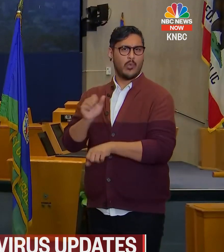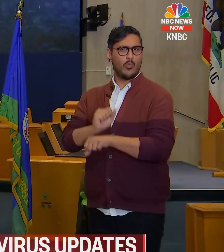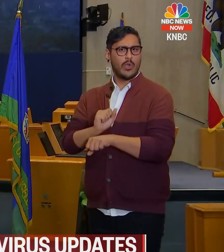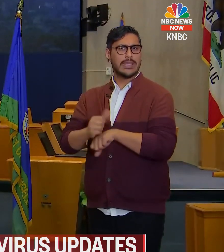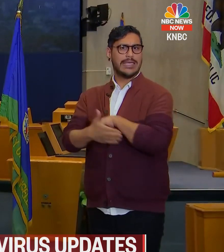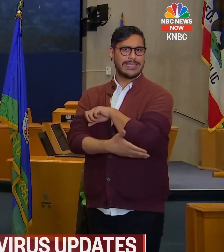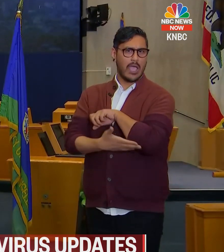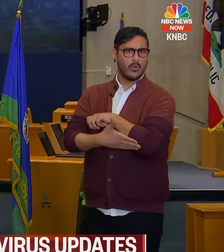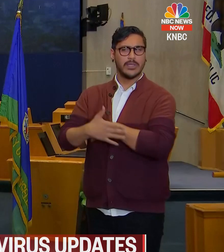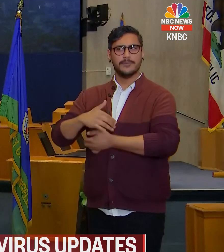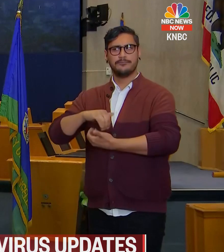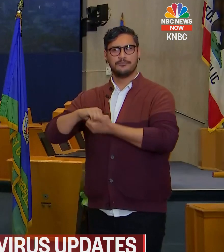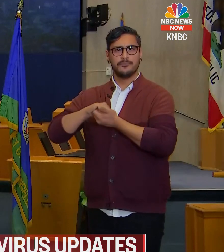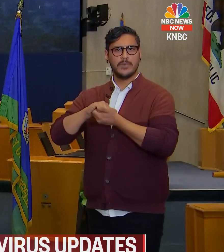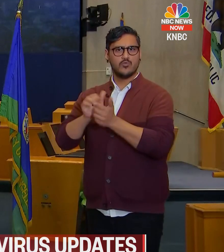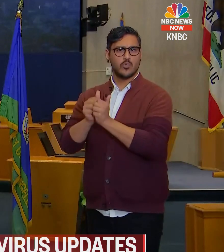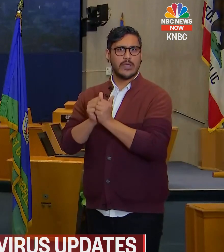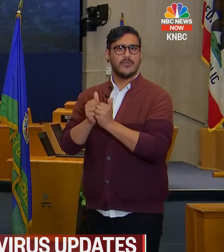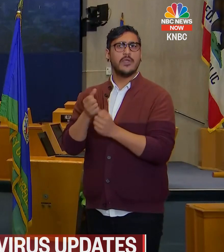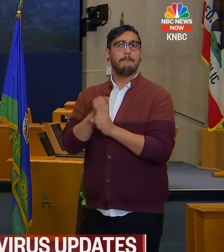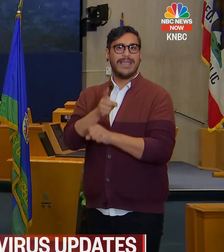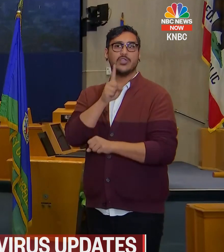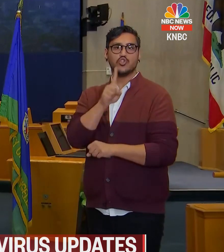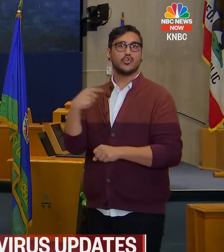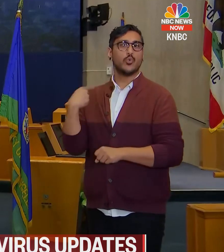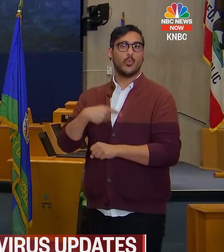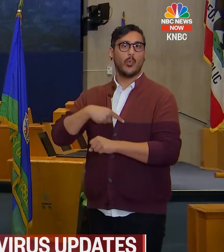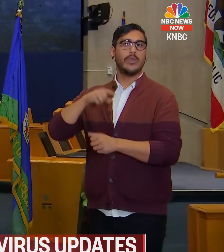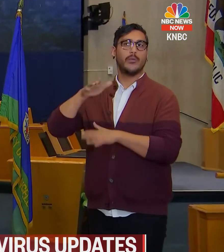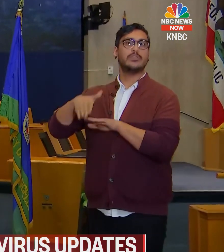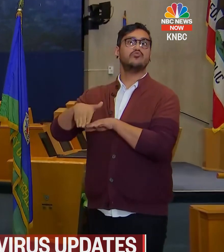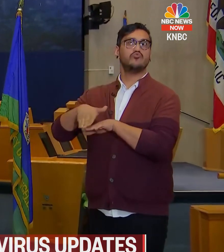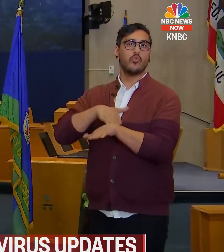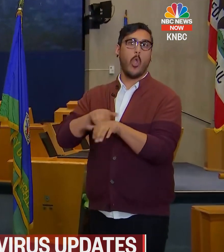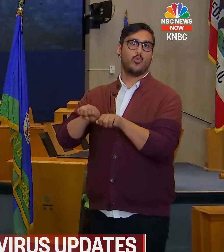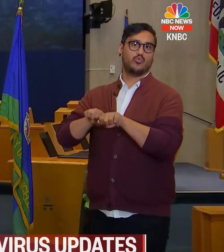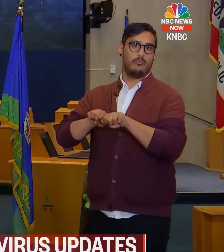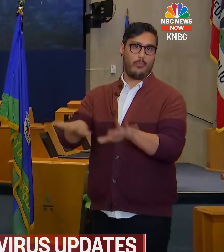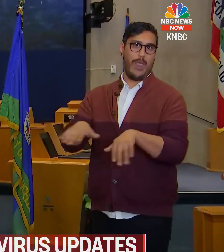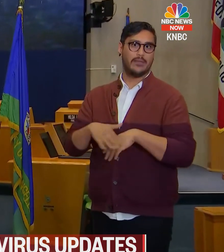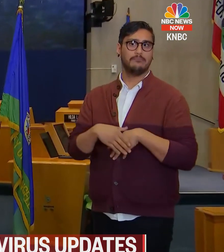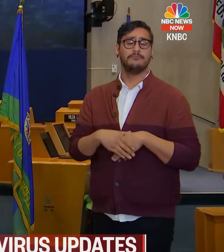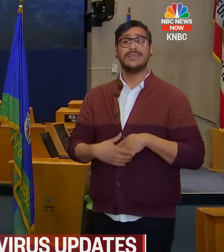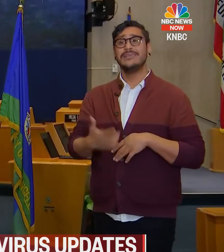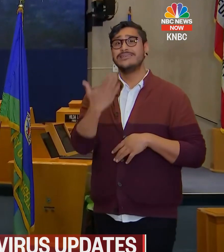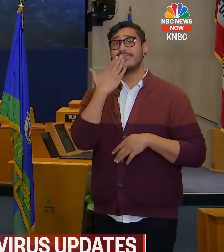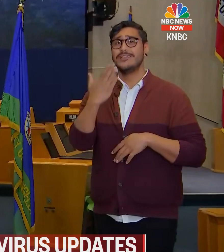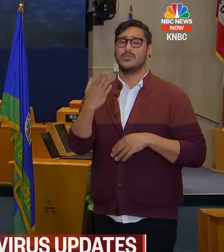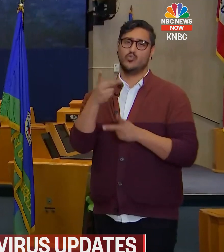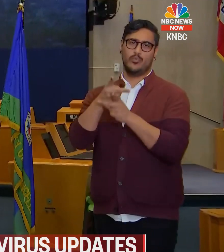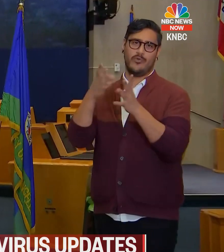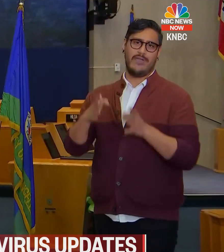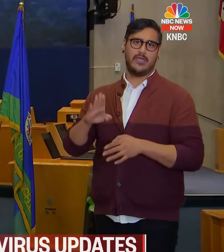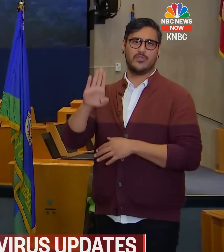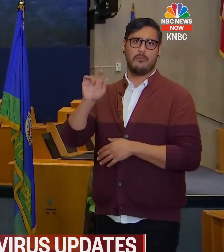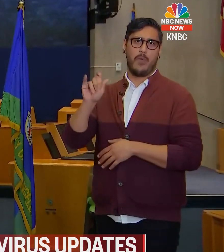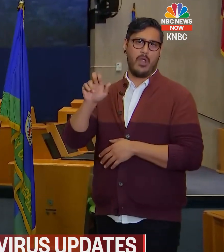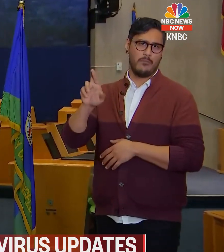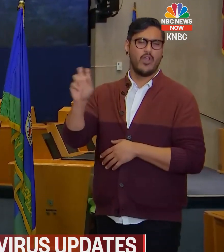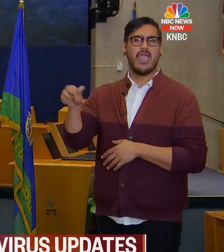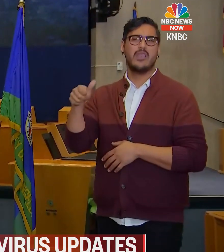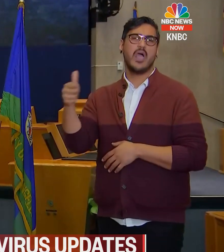collaboration and cooperation to make sure we're slowing the spread. I particularly want to thank Supervisor Barger and all the other